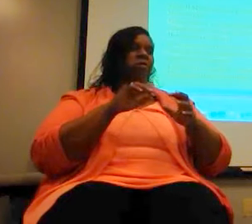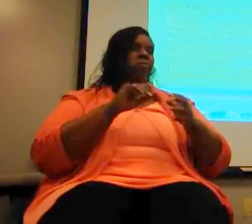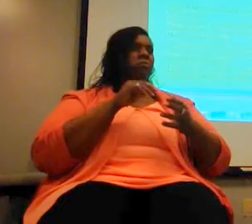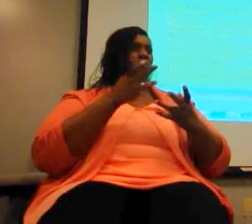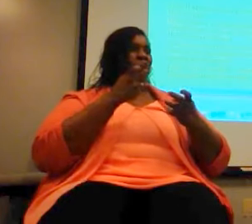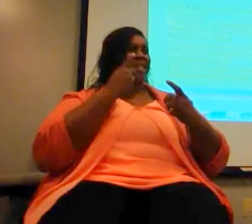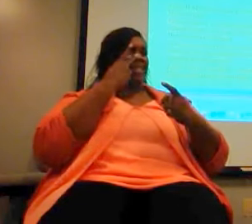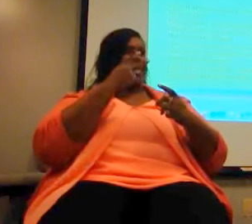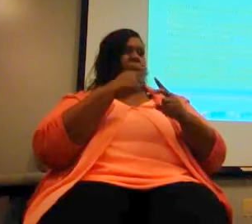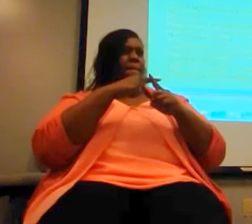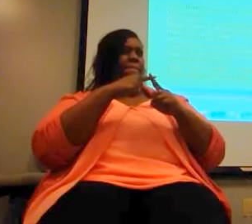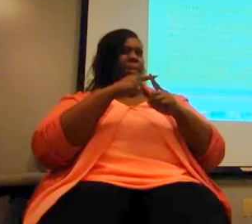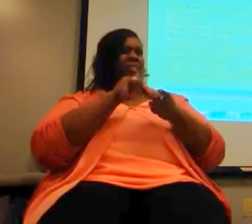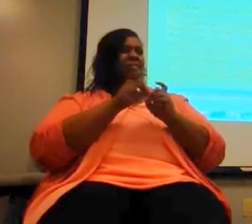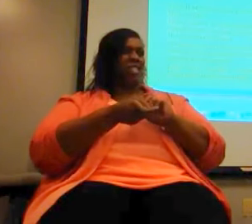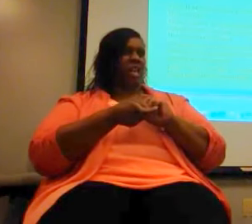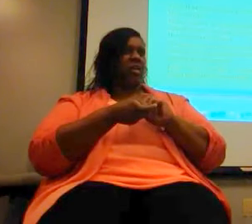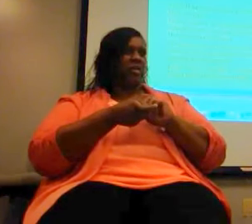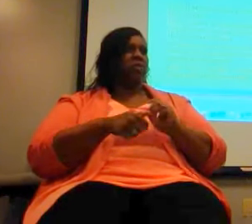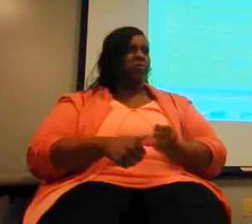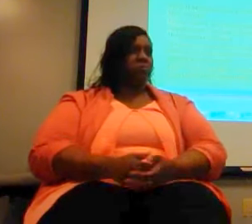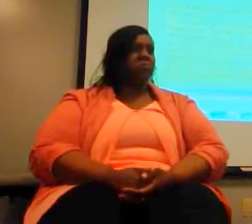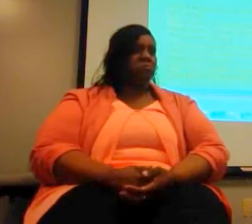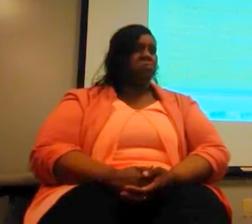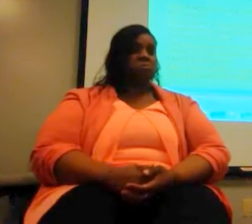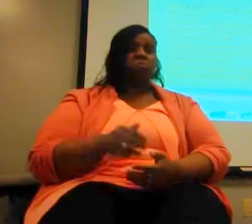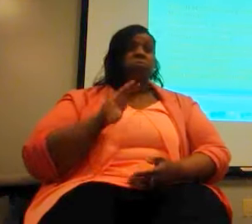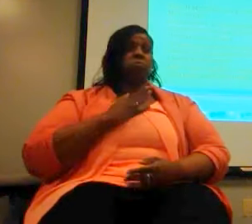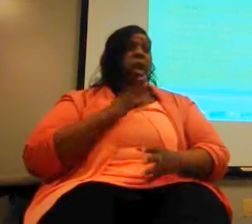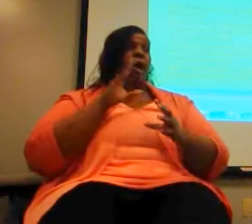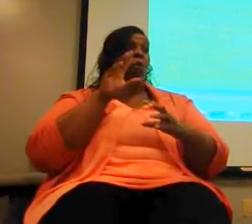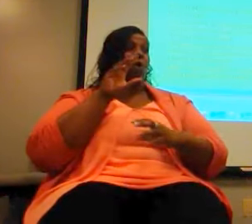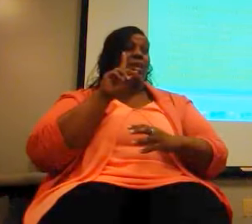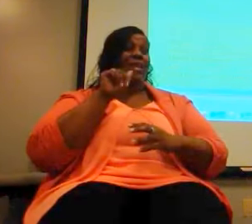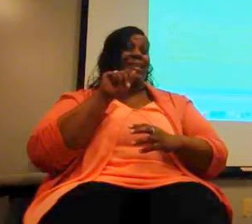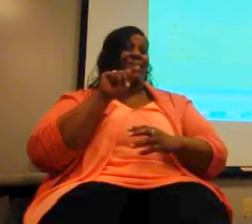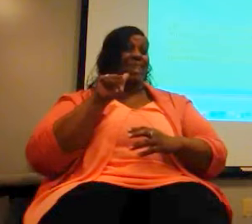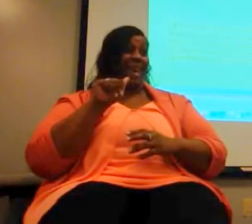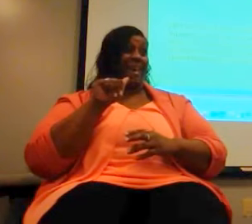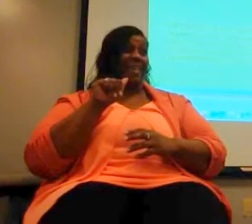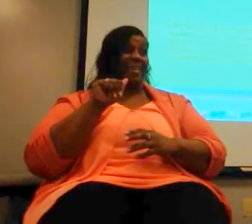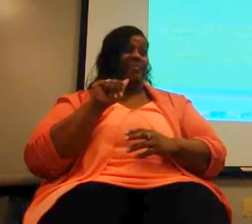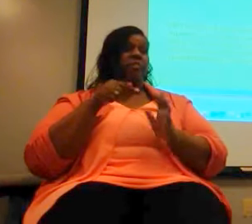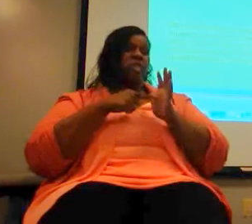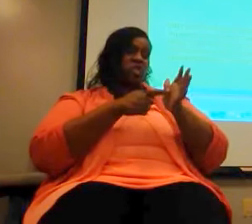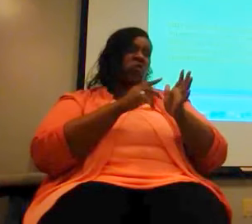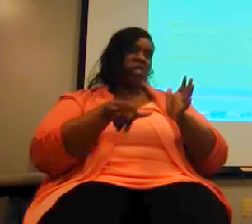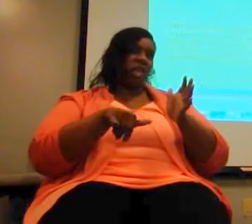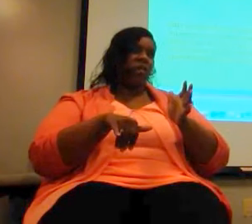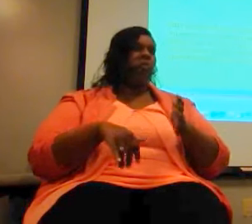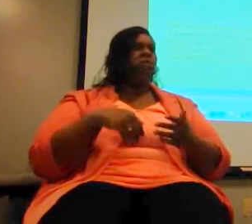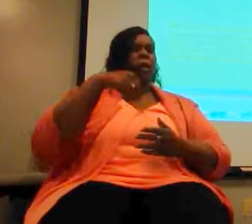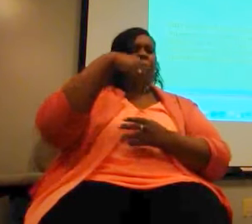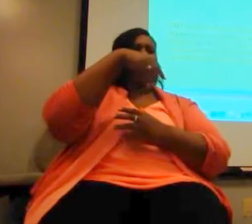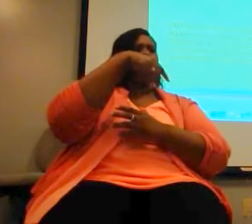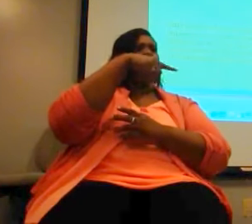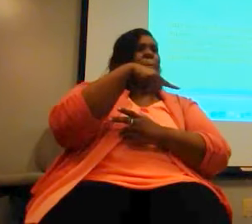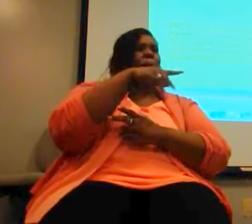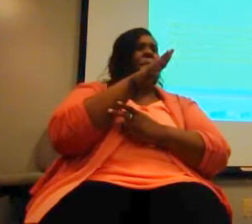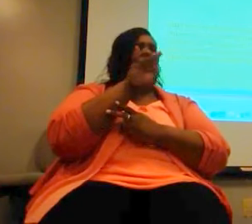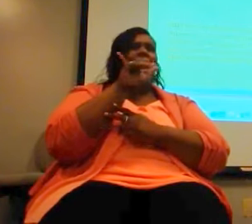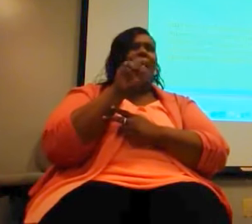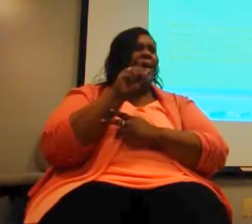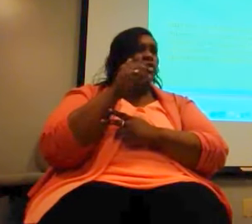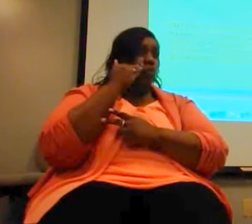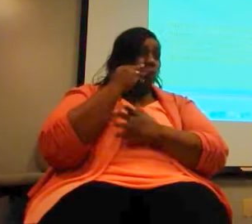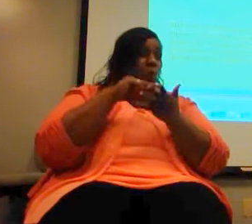change. We've seen some positive change, and the good thing is our data reflects that. So what is PBIS? I'm not sure if you're familiar